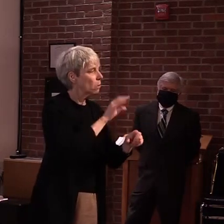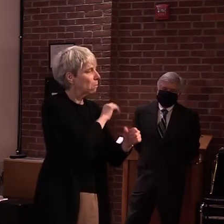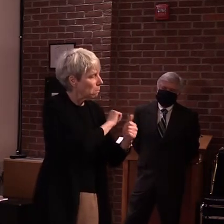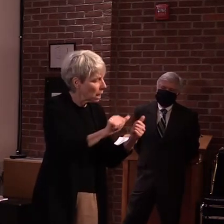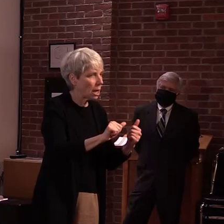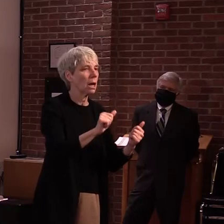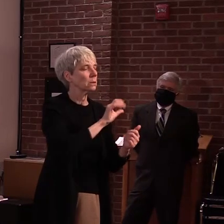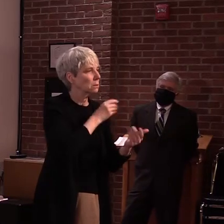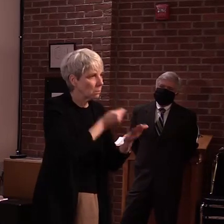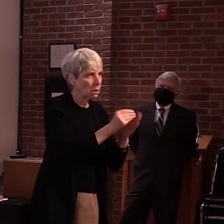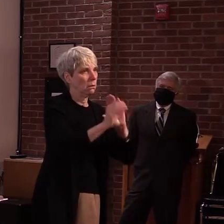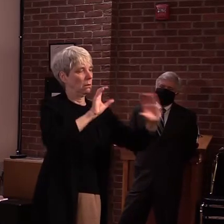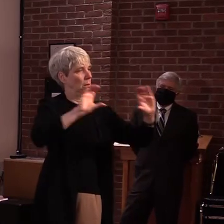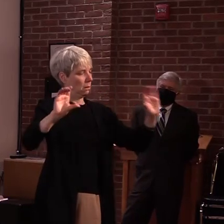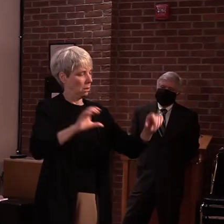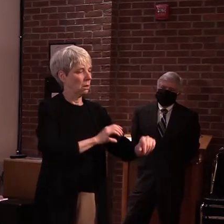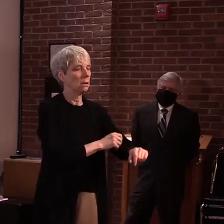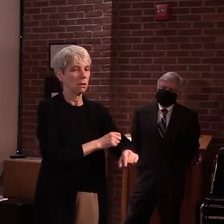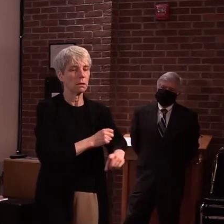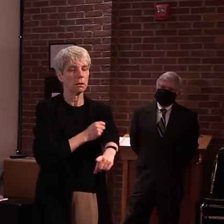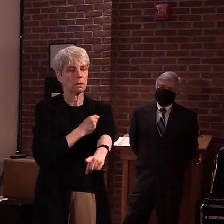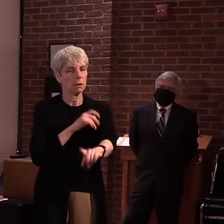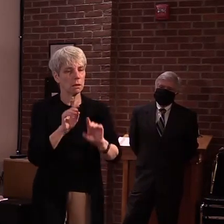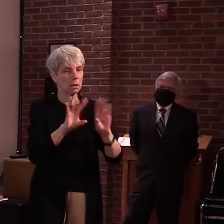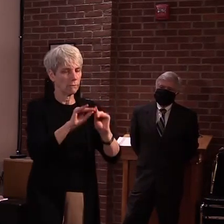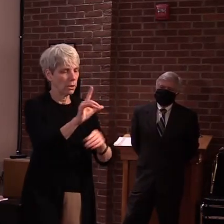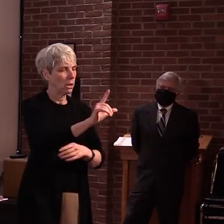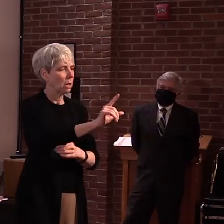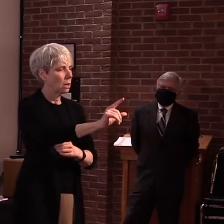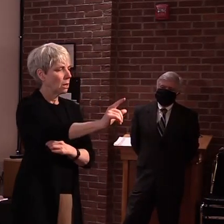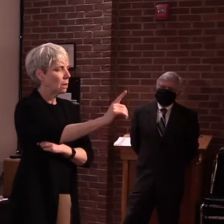And their philosophy is hanging on to some, well,